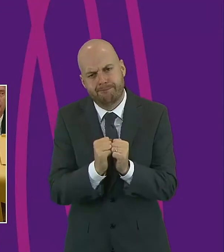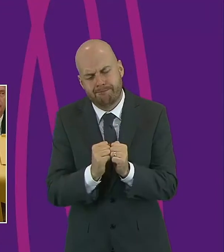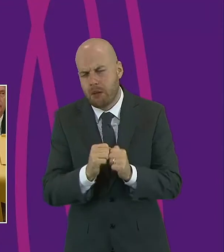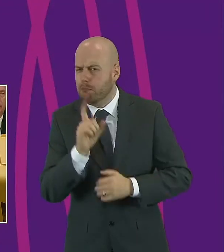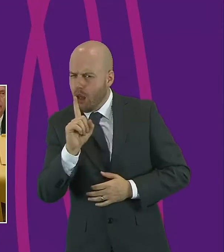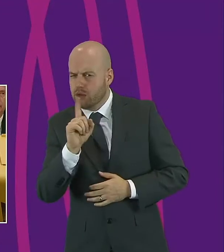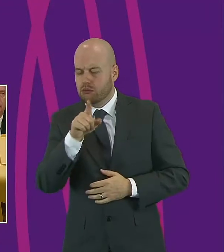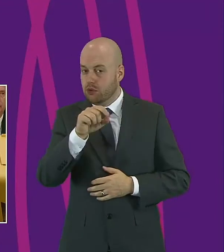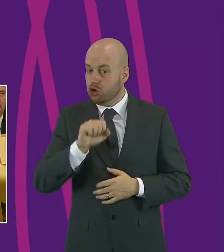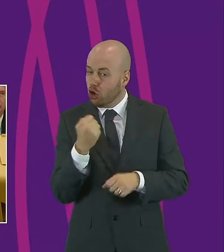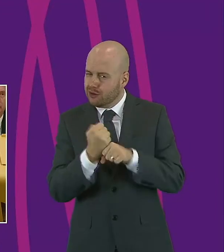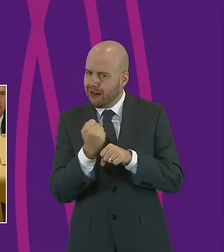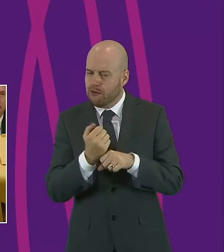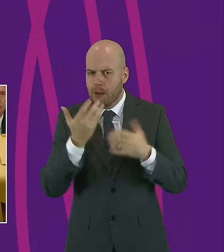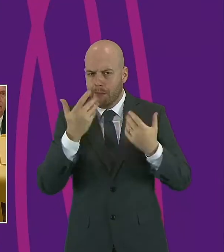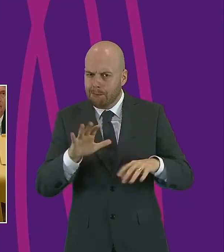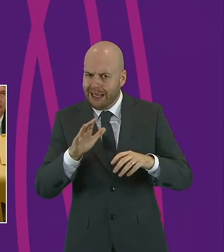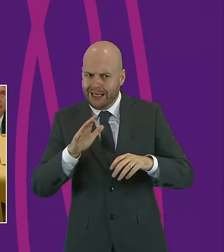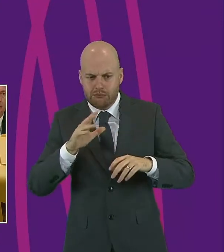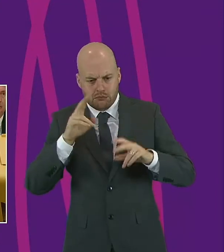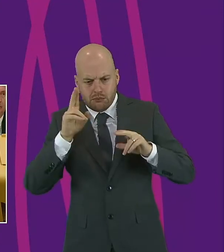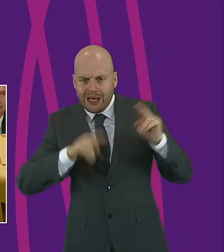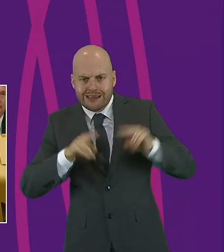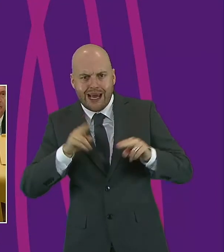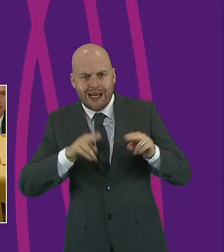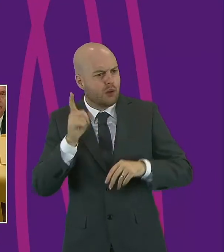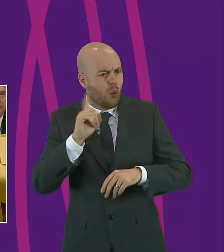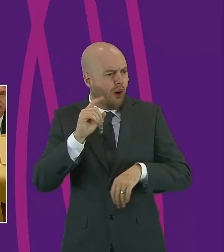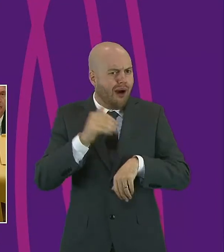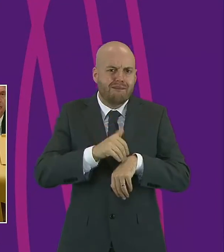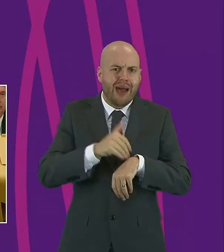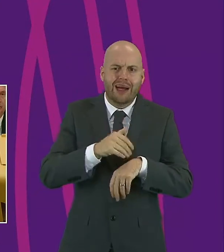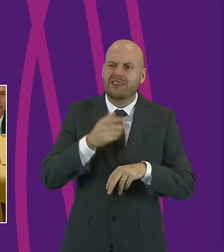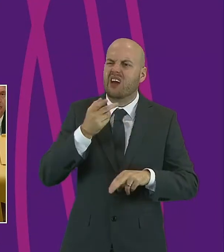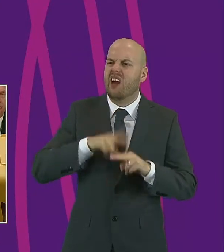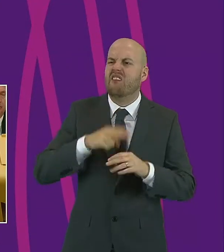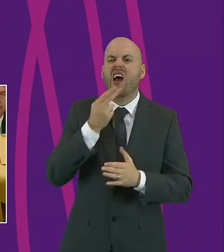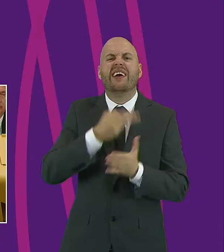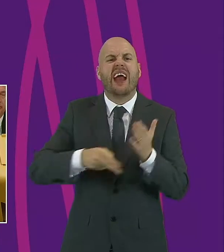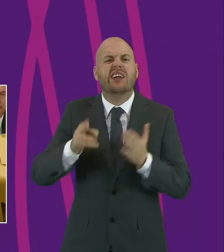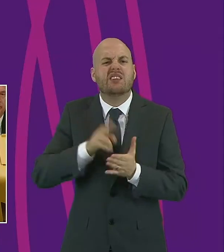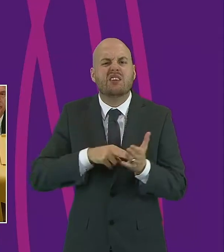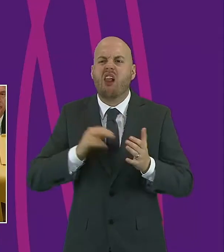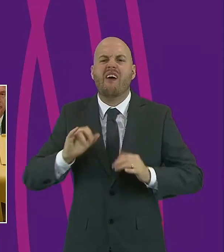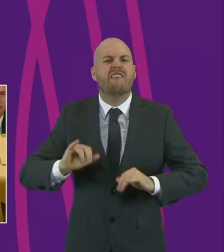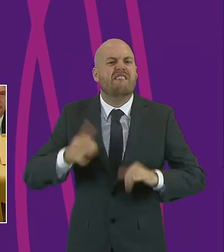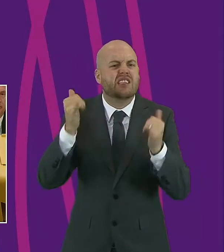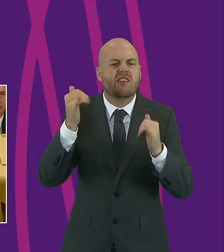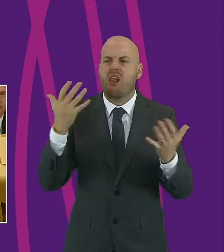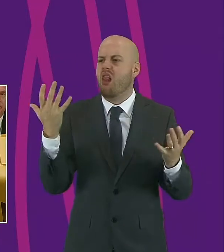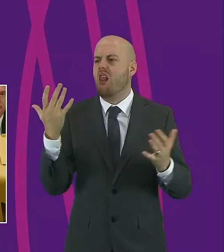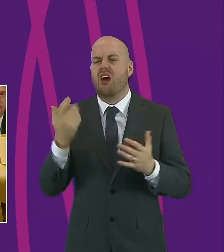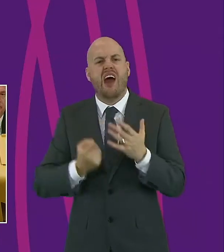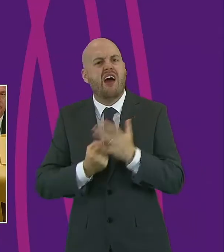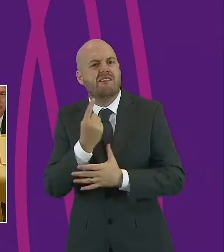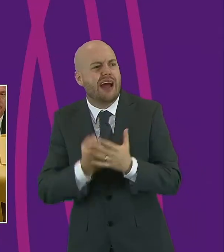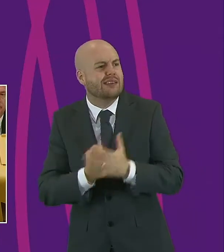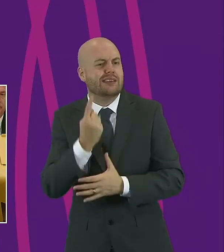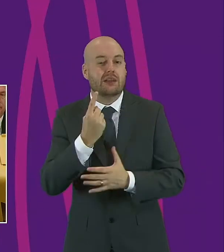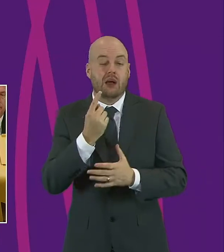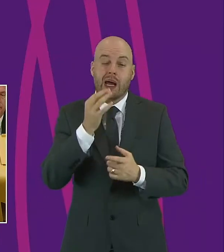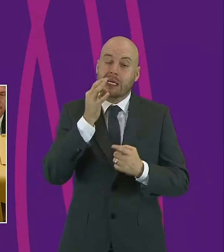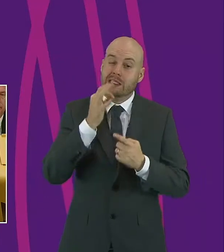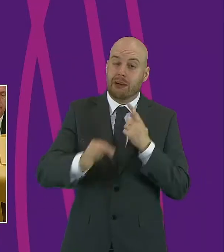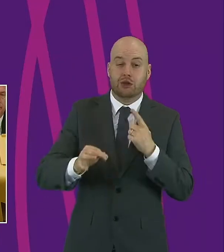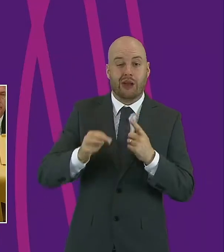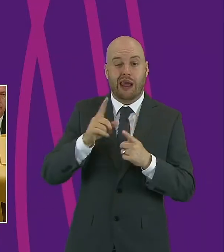knock-on impact of cancelled arts events such as concerts and festivals on local economies, in particular the impact on Edinburgh? And